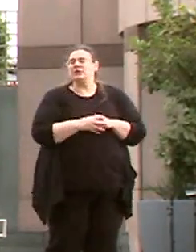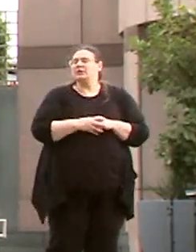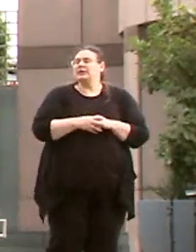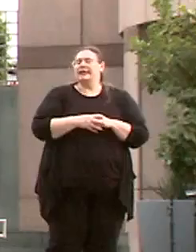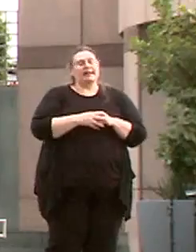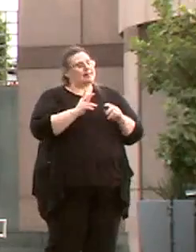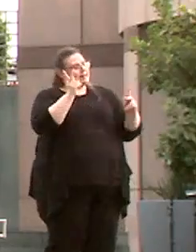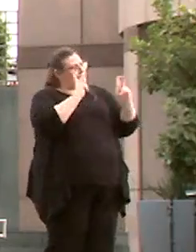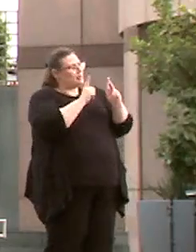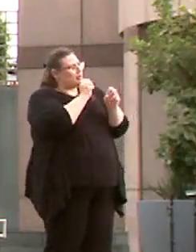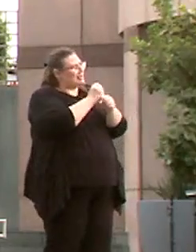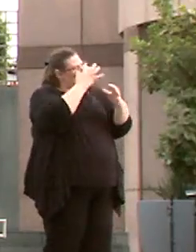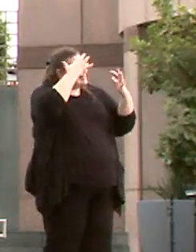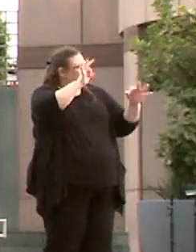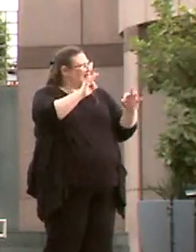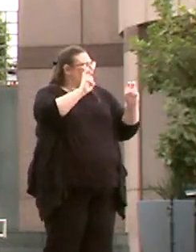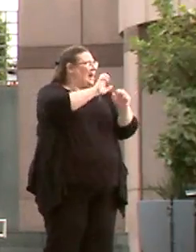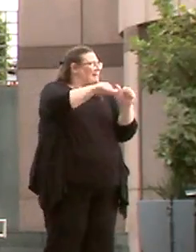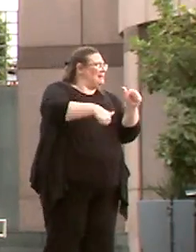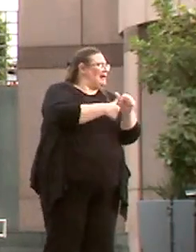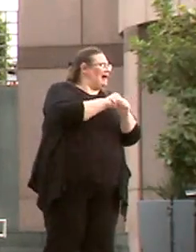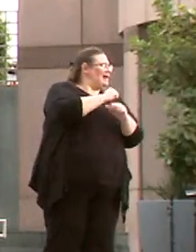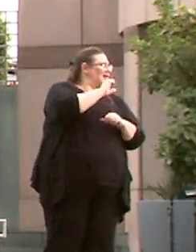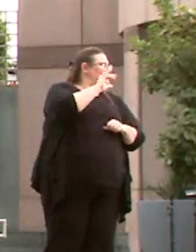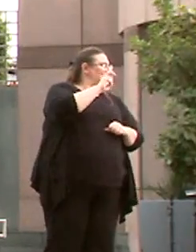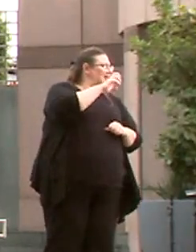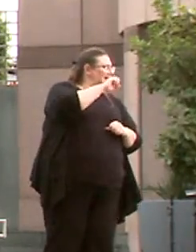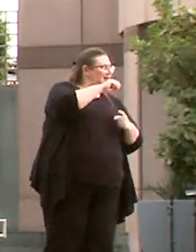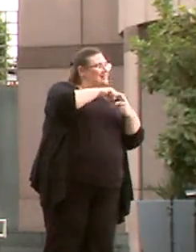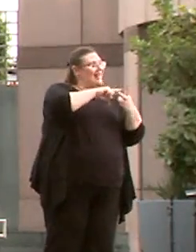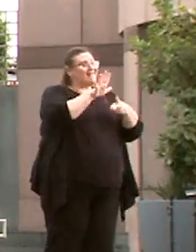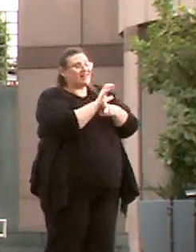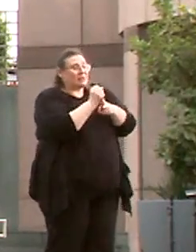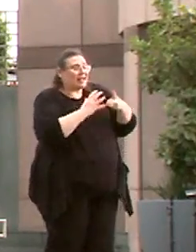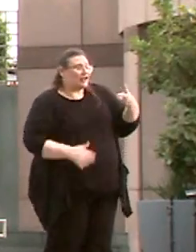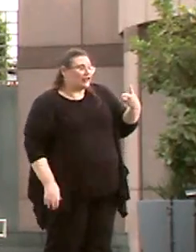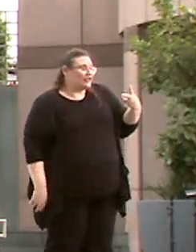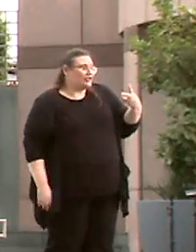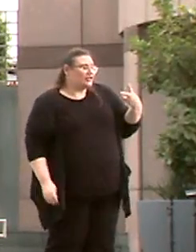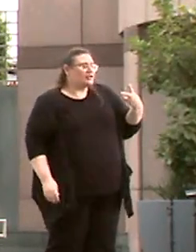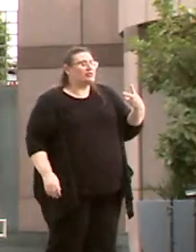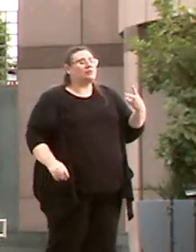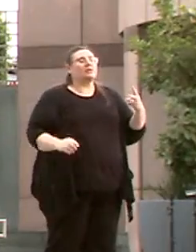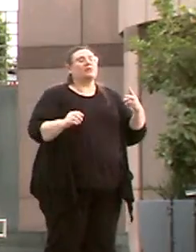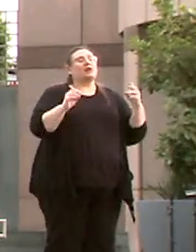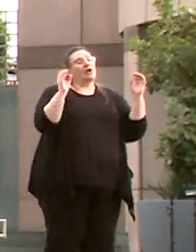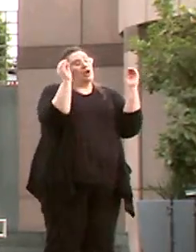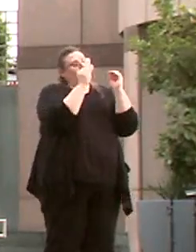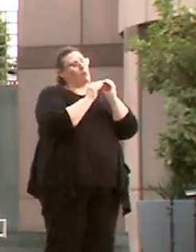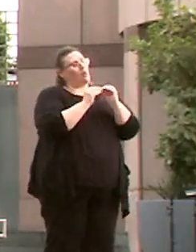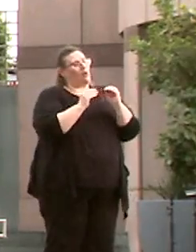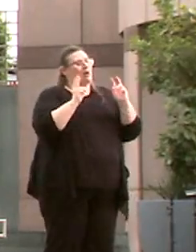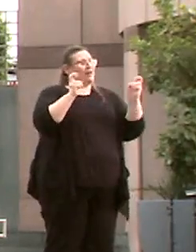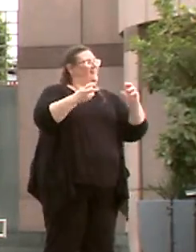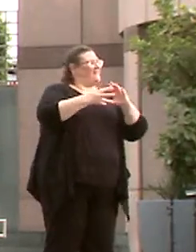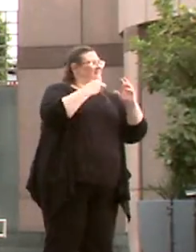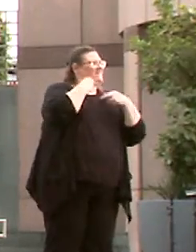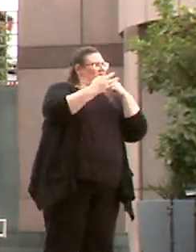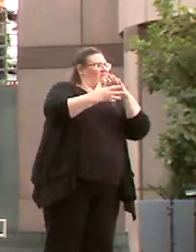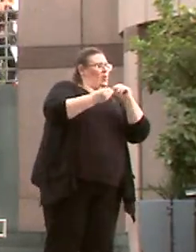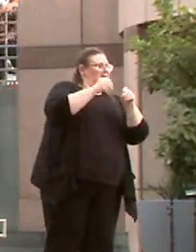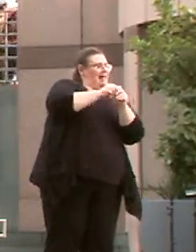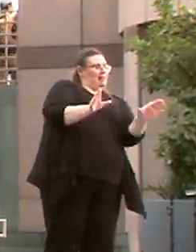people making decisions behind the scenes and then also filmmakers. I think the more voices in the room of folks